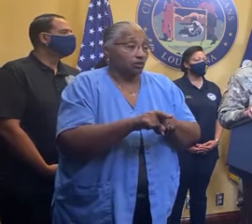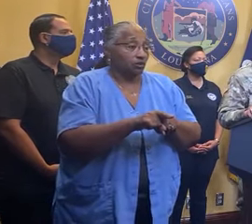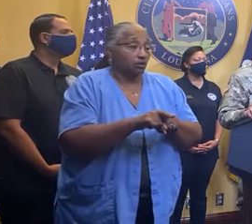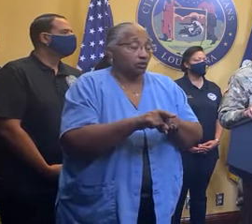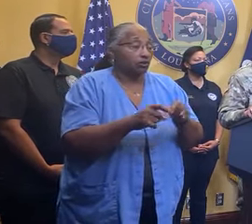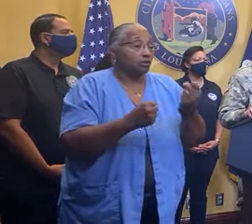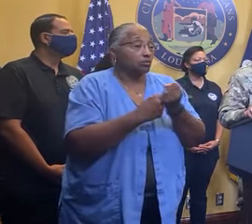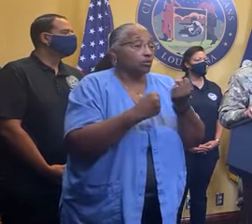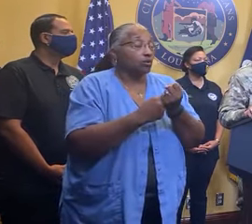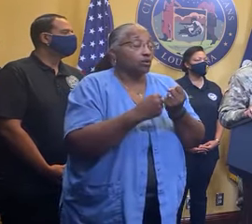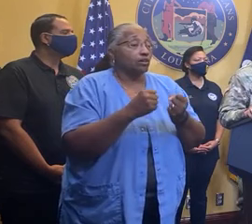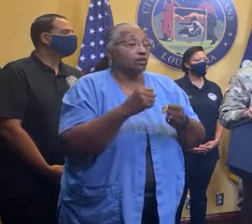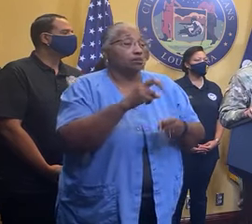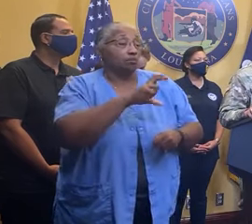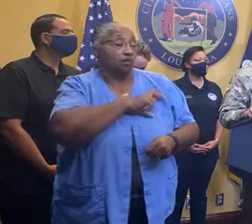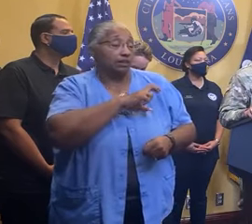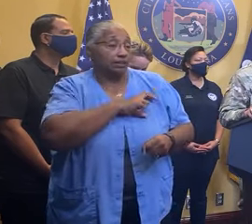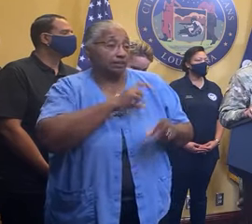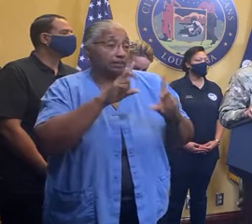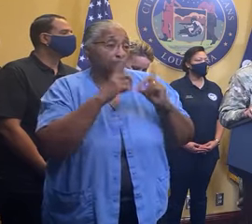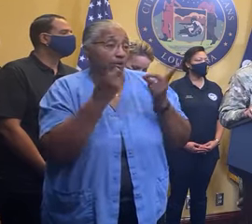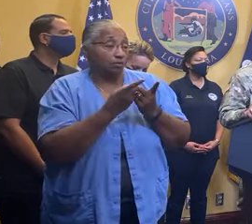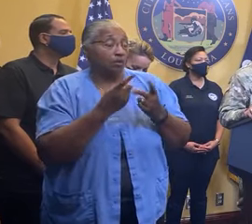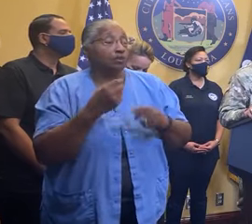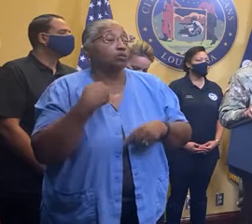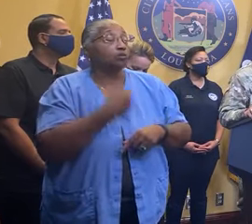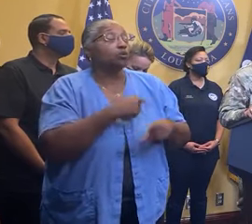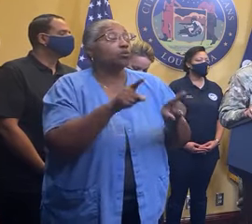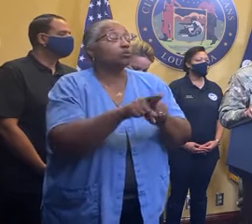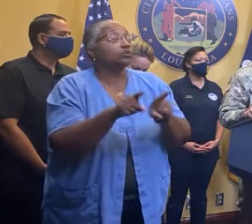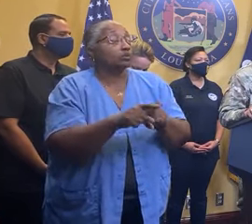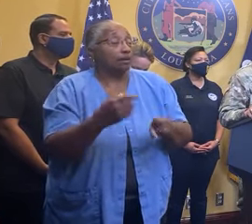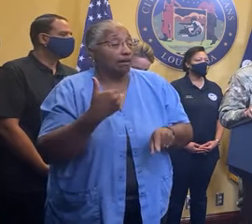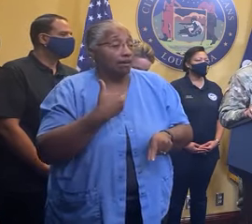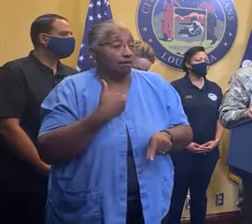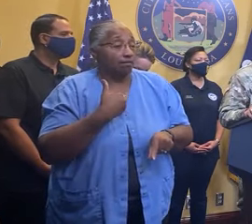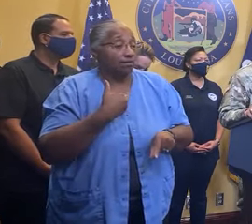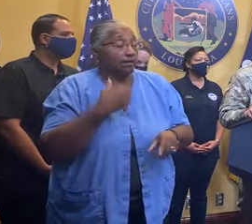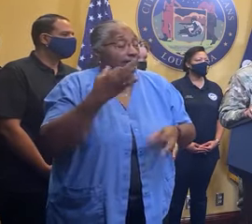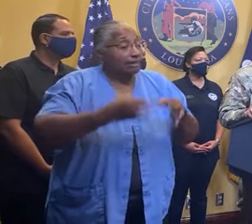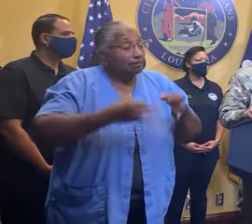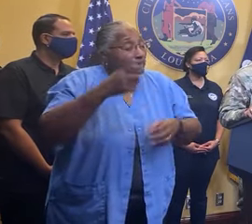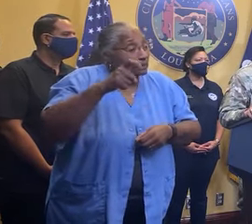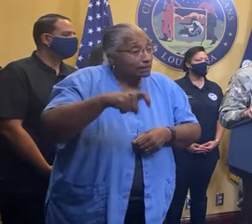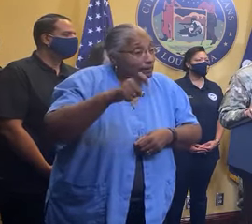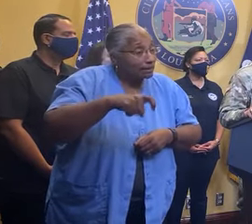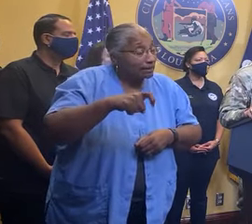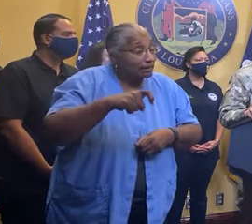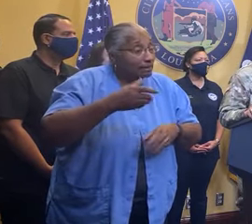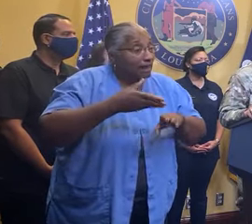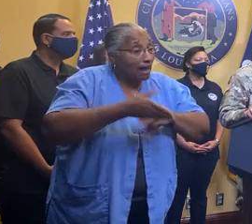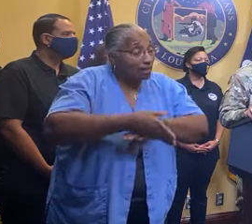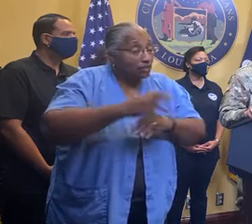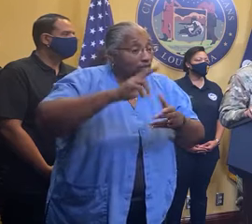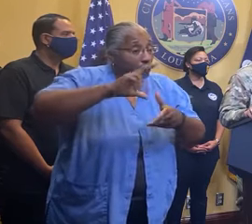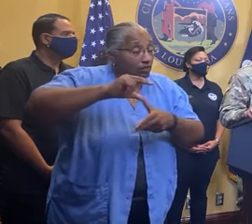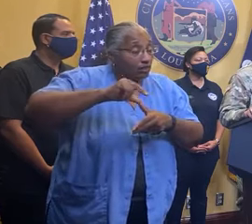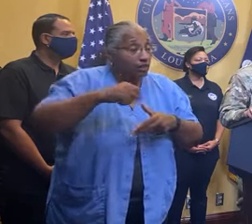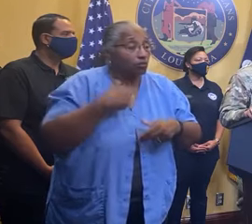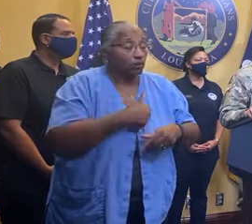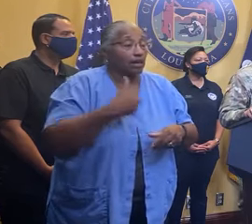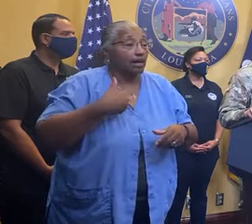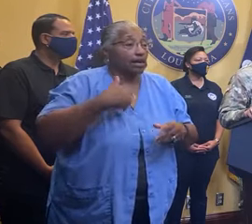in support of NOPD. We have also, in the event they're needed after the storm, we